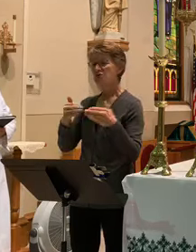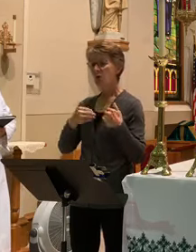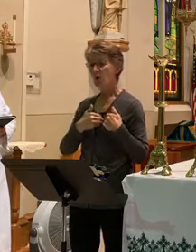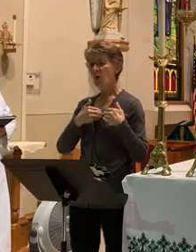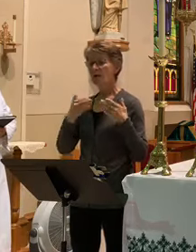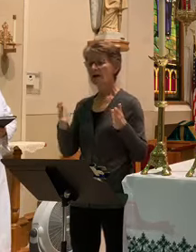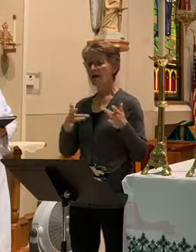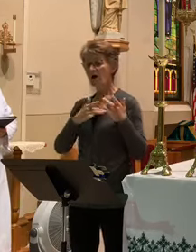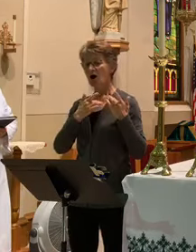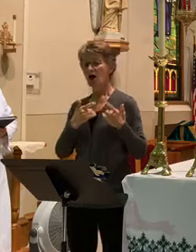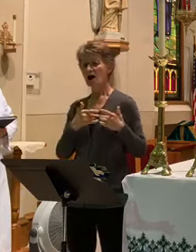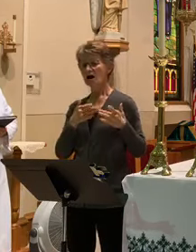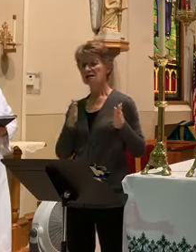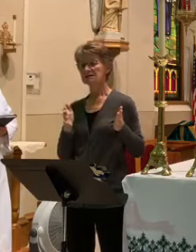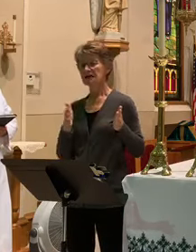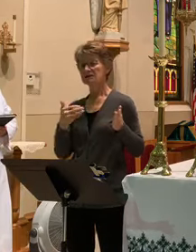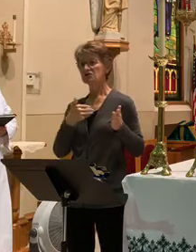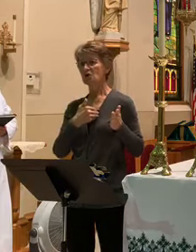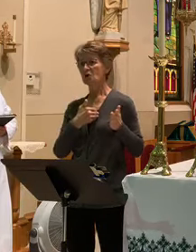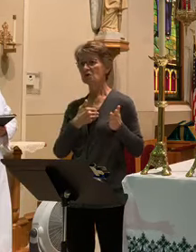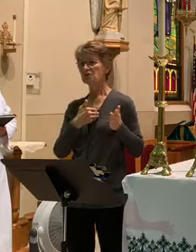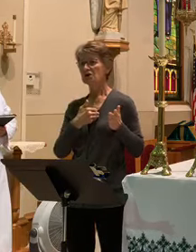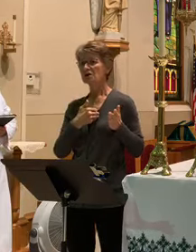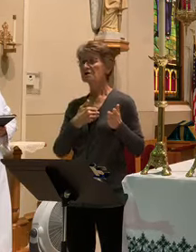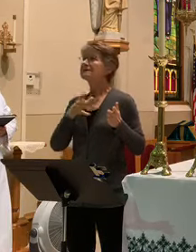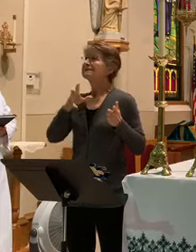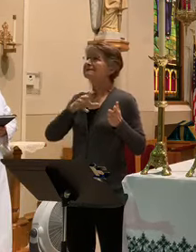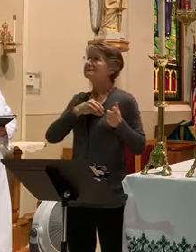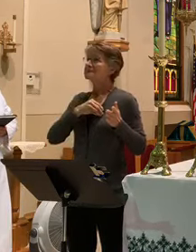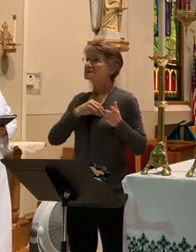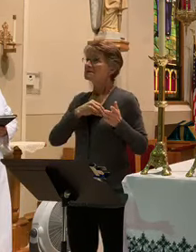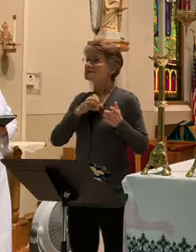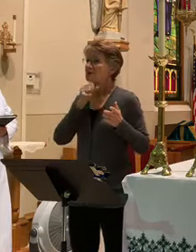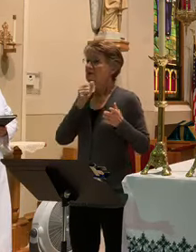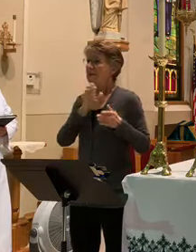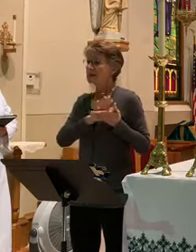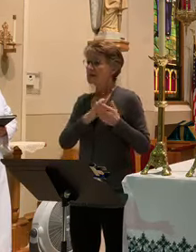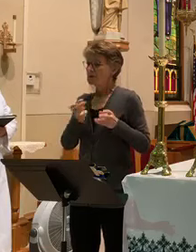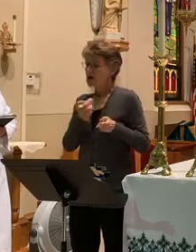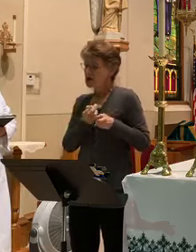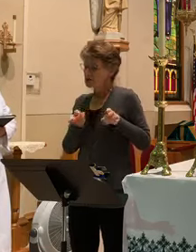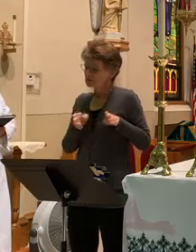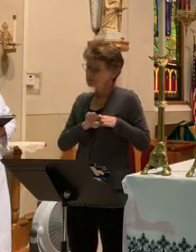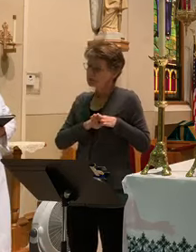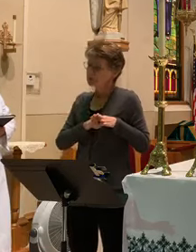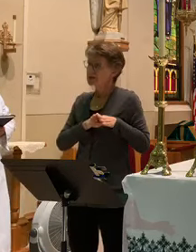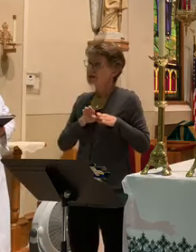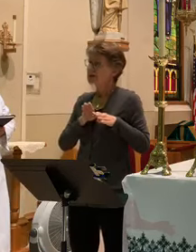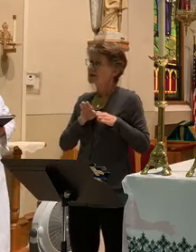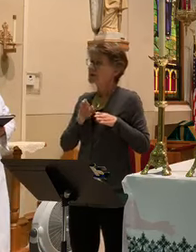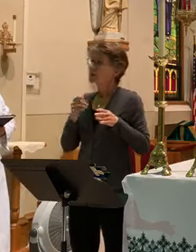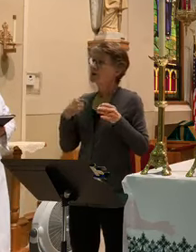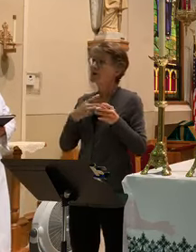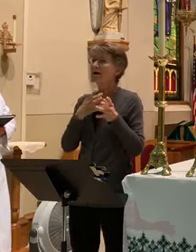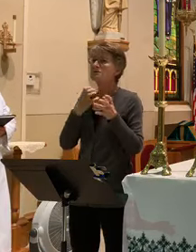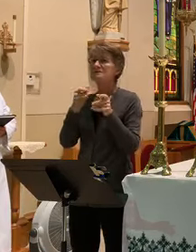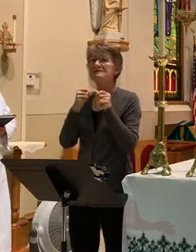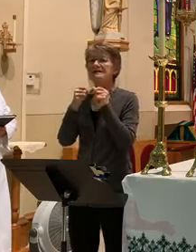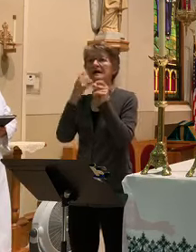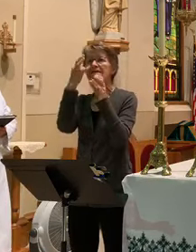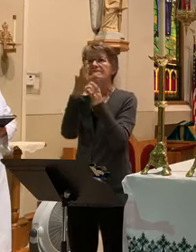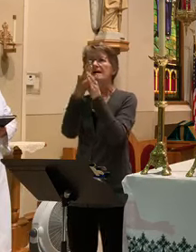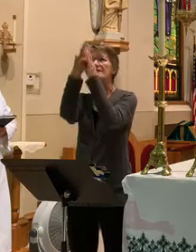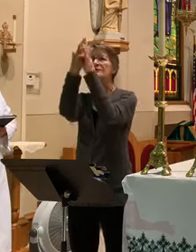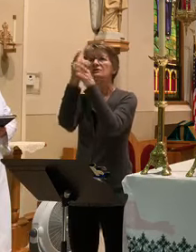may not become hardened, and that we may continue to be faithful to the callings that you have given us, the calling of